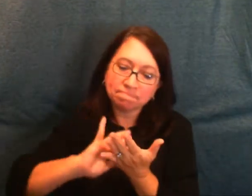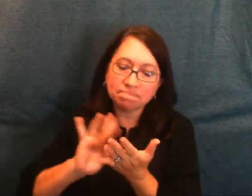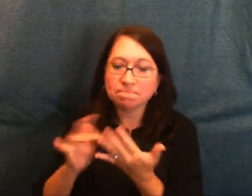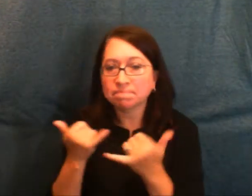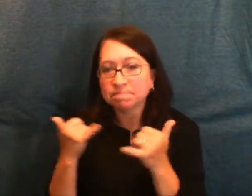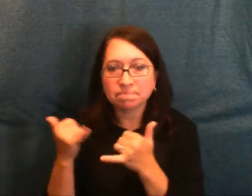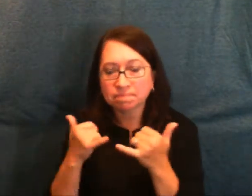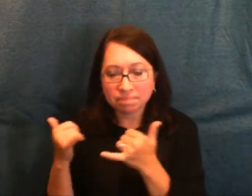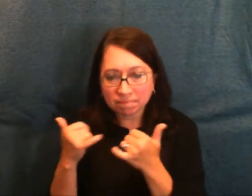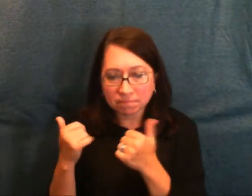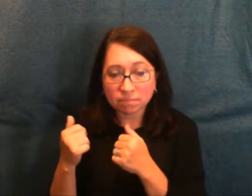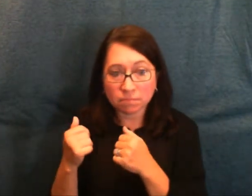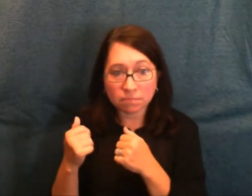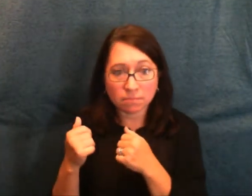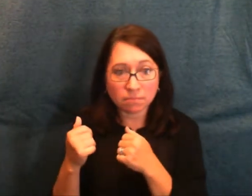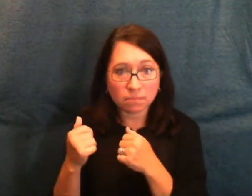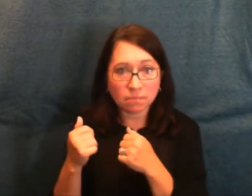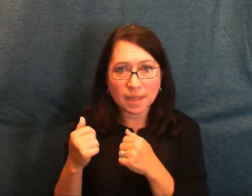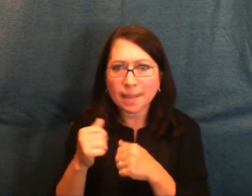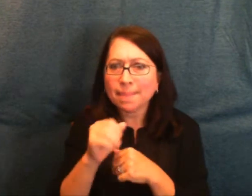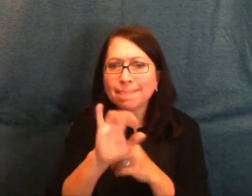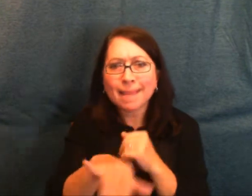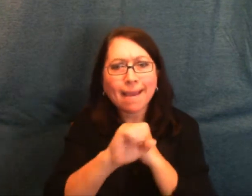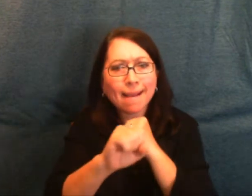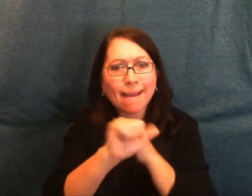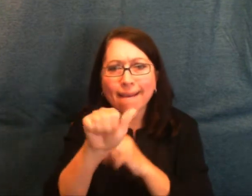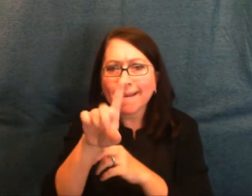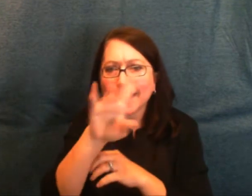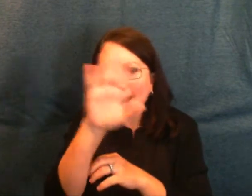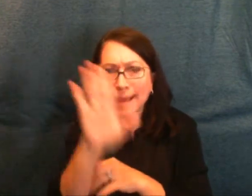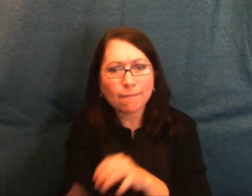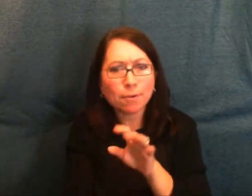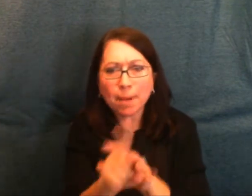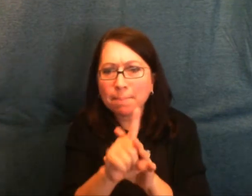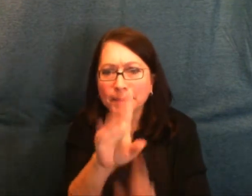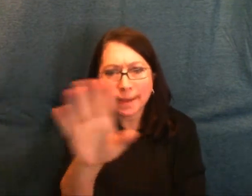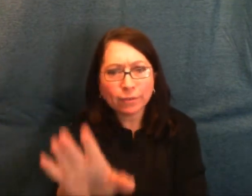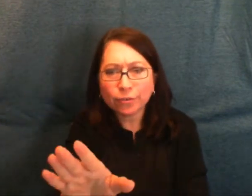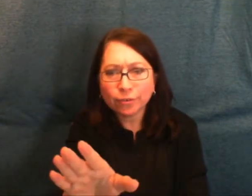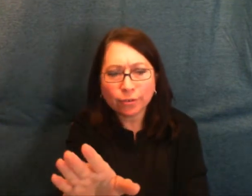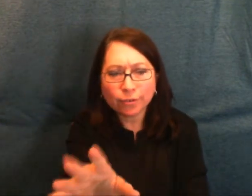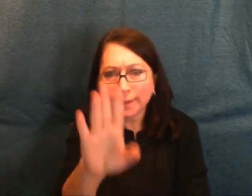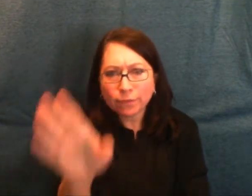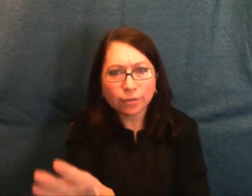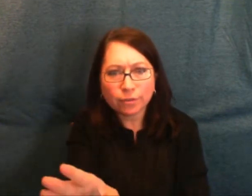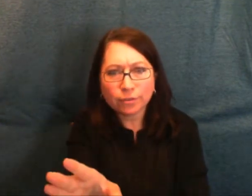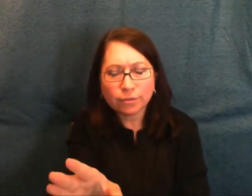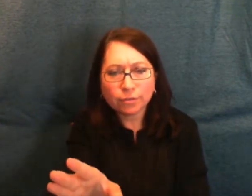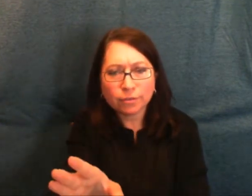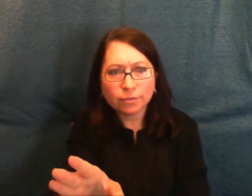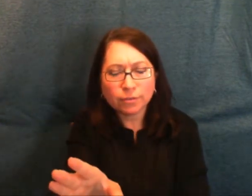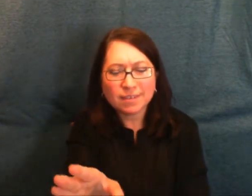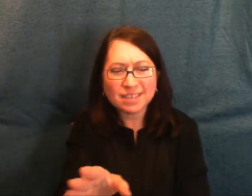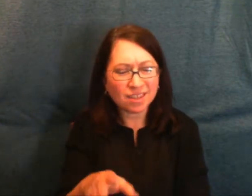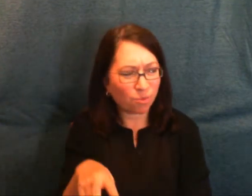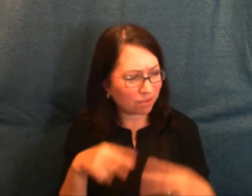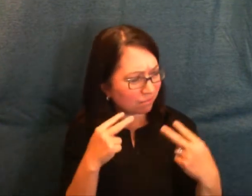ourselves. And we never saw it. It never popped up for us. My ads. We got to thinking, why is this not showing up